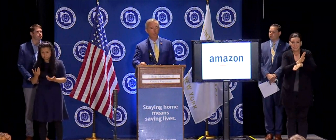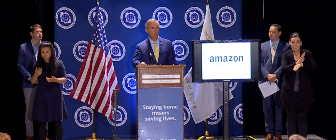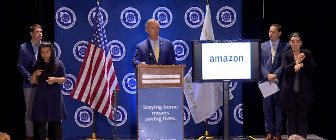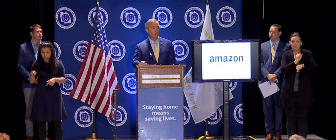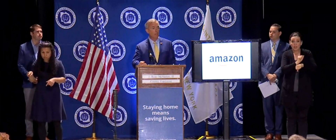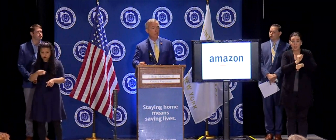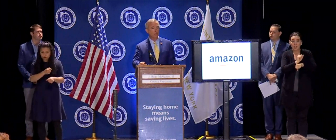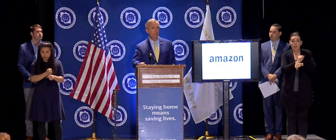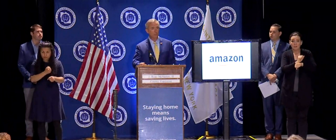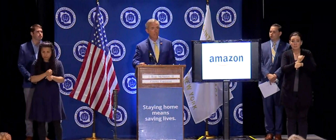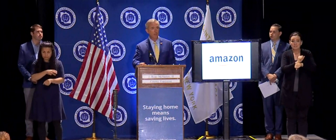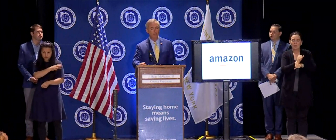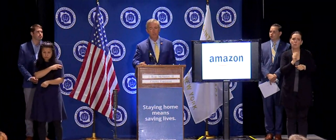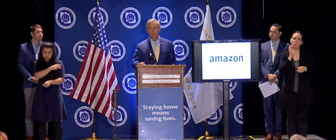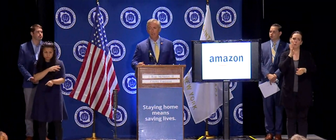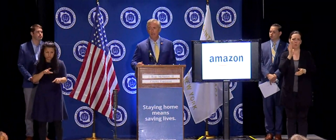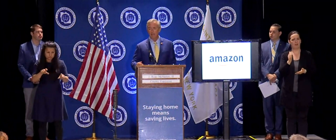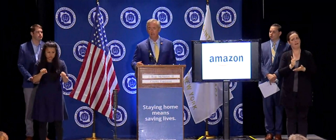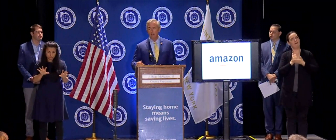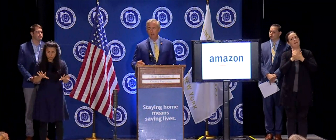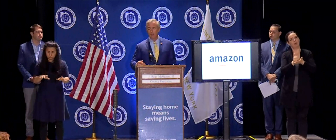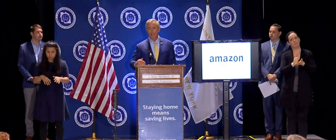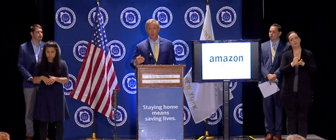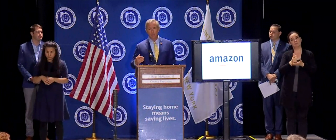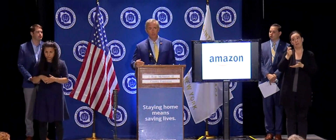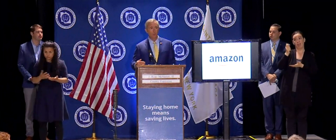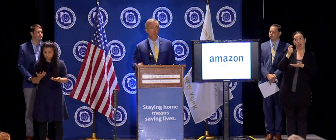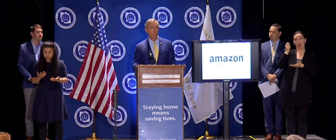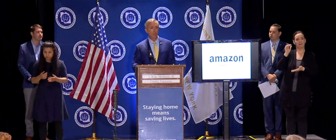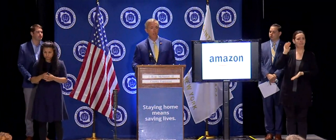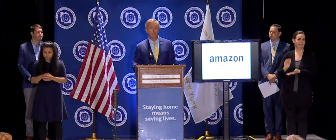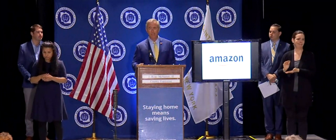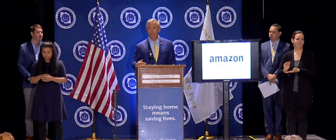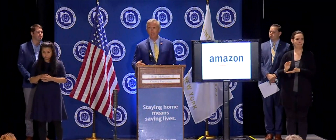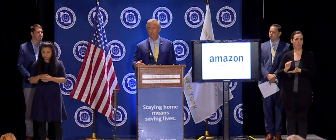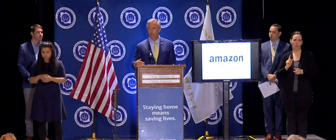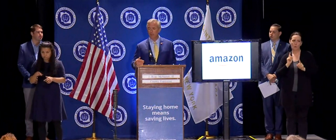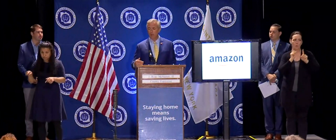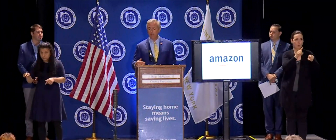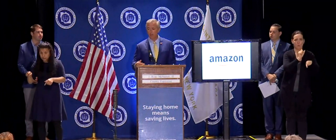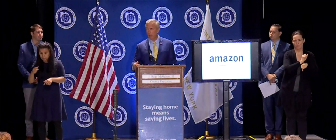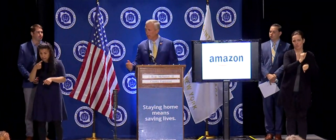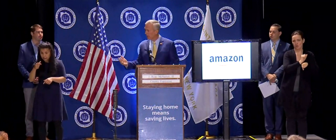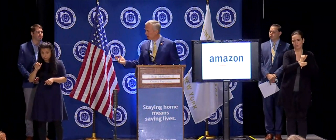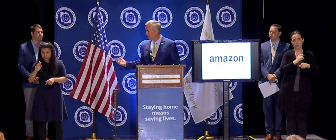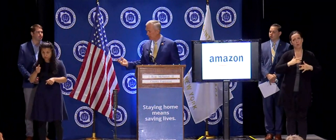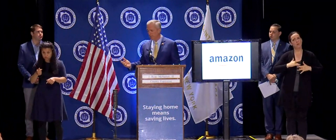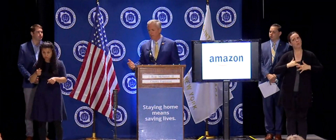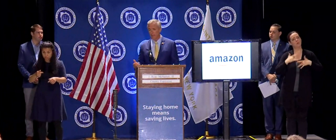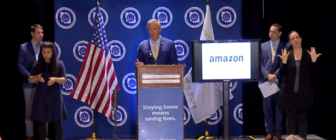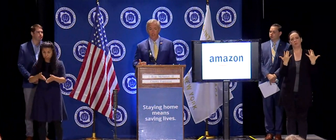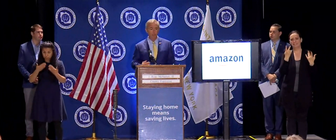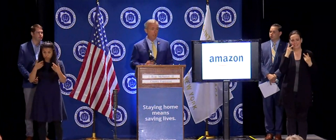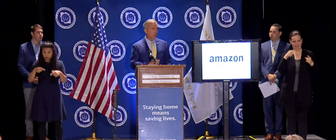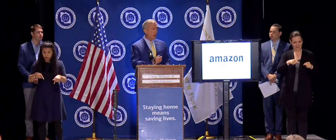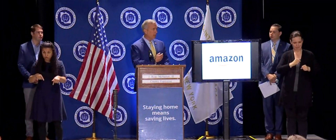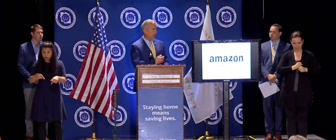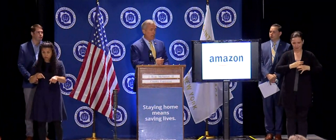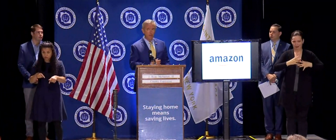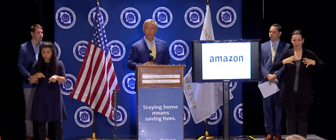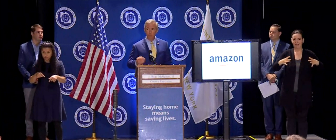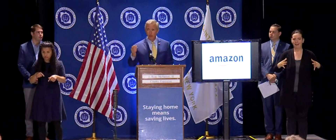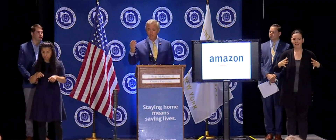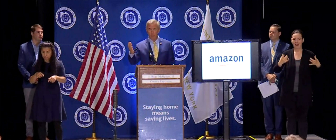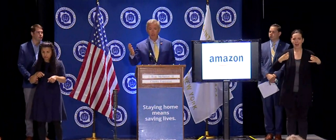the workforce, and sometimes for the first time. And that's why I'm so excited about this. I think it's going to have a dramatic impact on the city, a dramatic impact